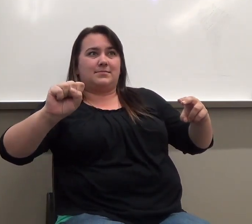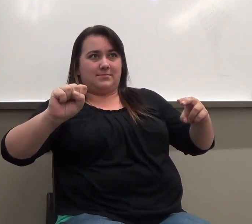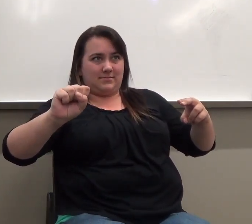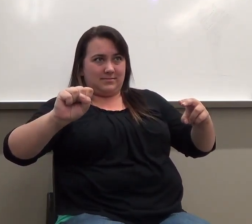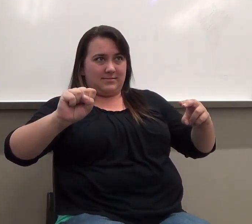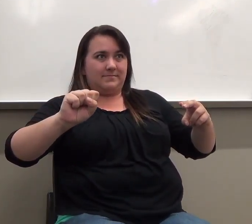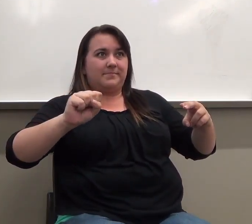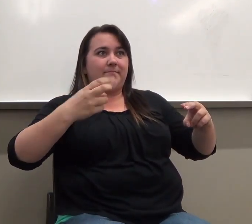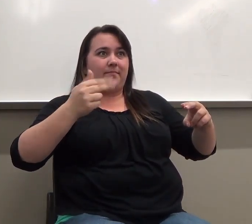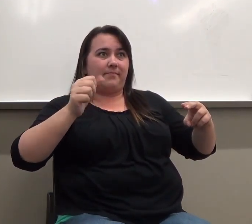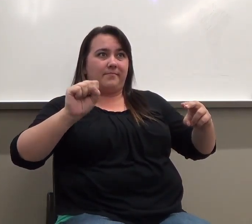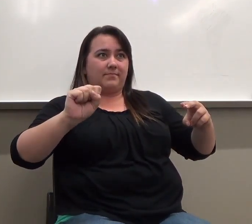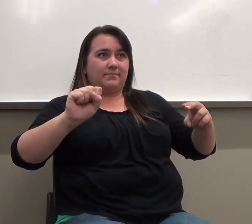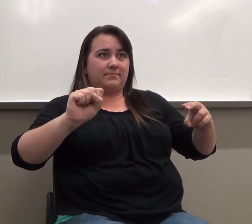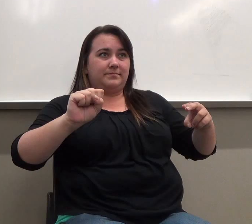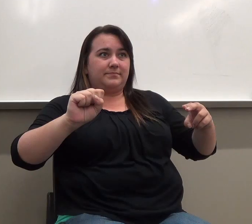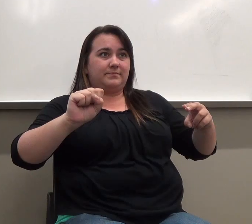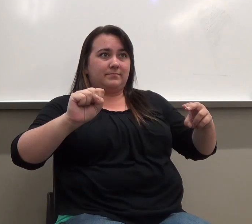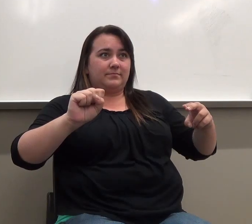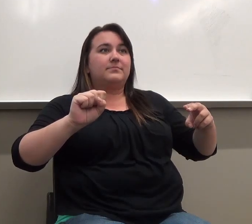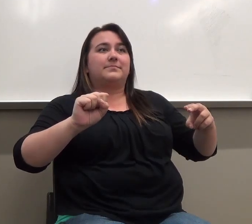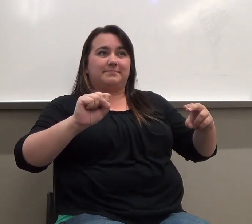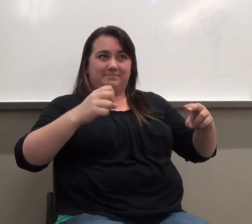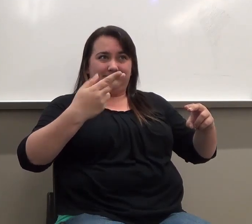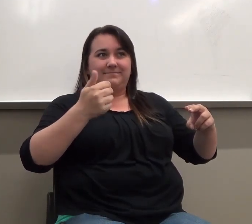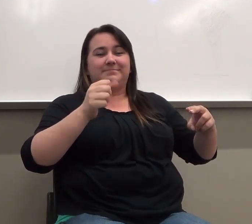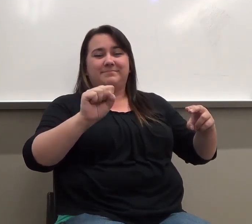it has, and building